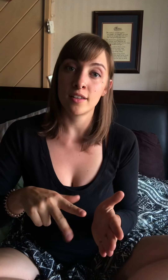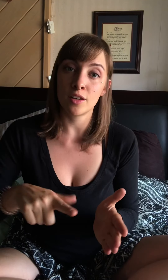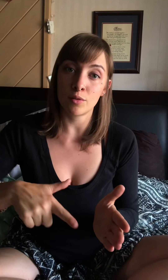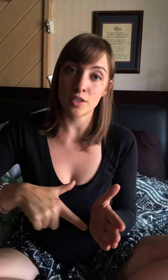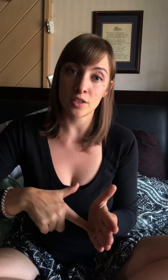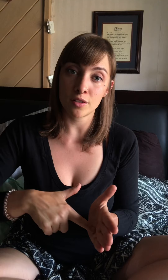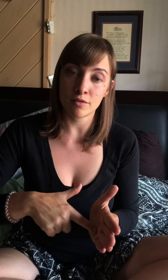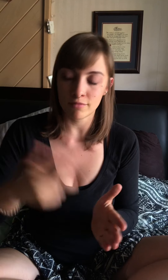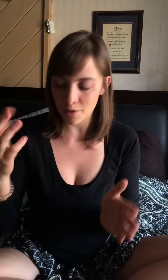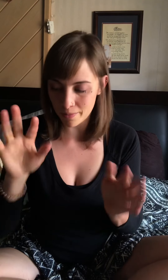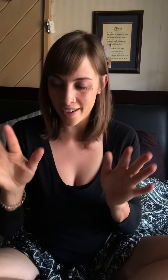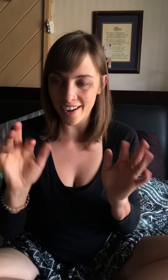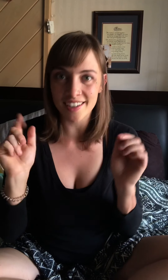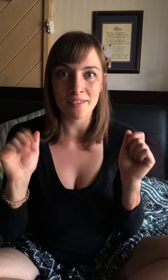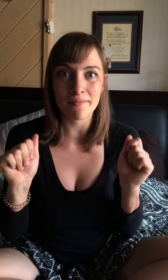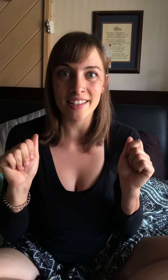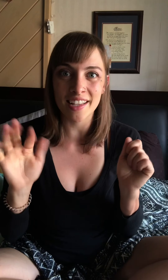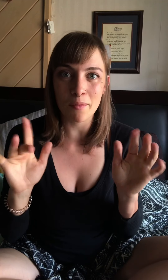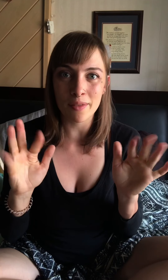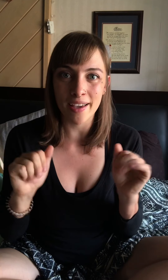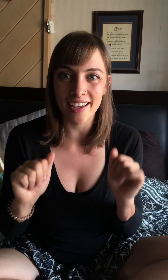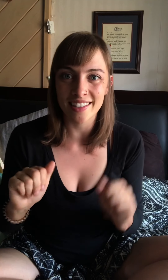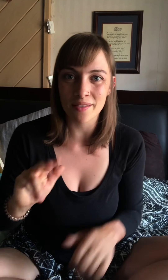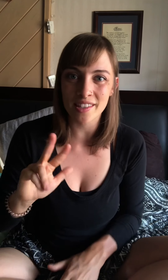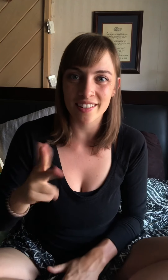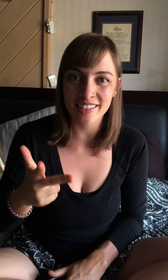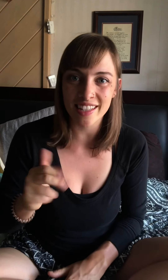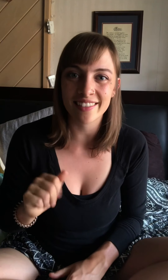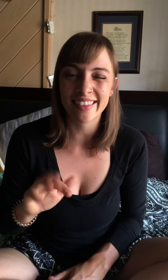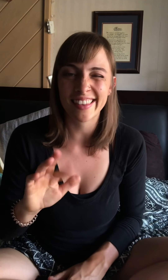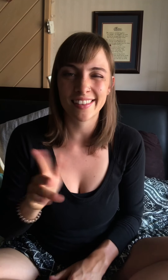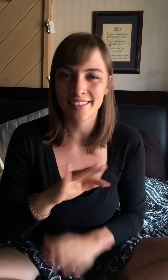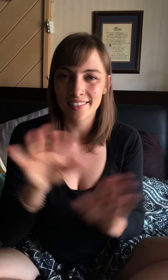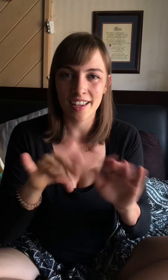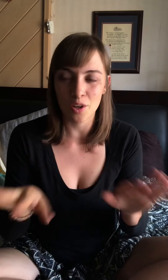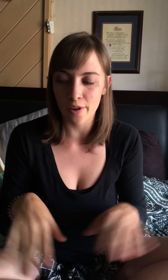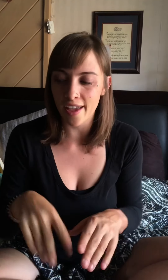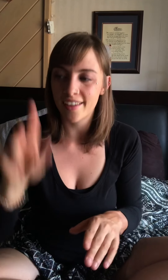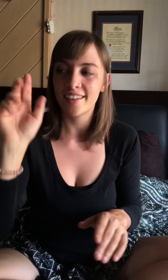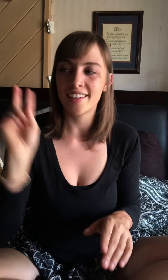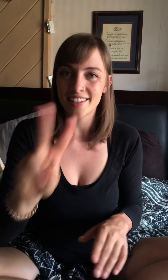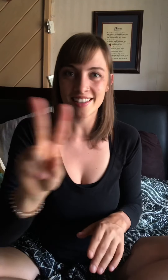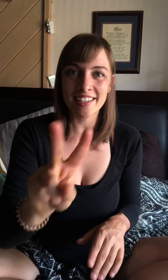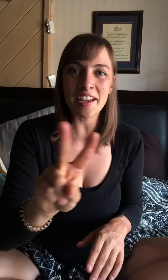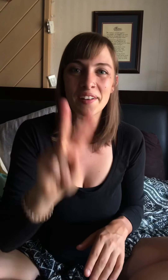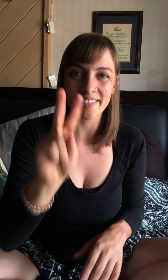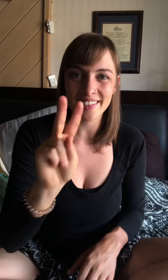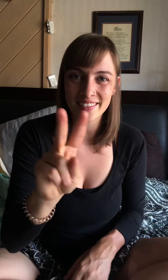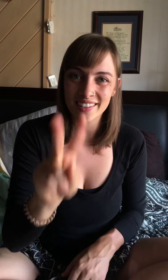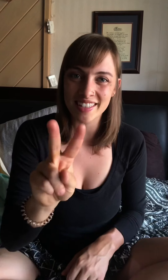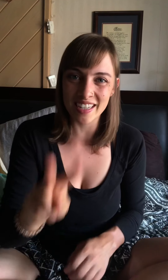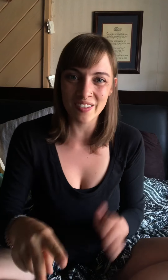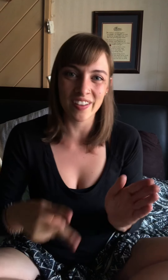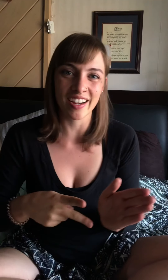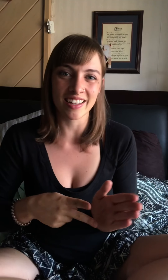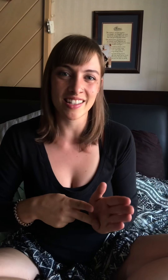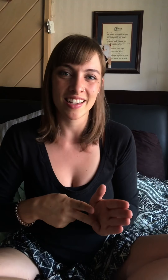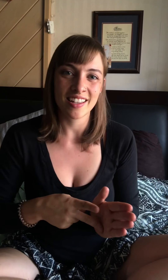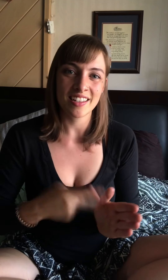would do, oh my gosh, I'm messing up with my hands. I'm so used to, ignore that. 2, use 2 fingers,